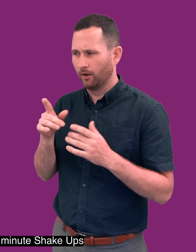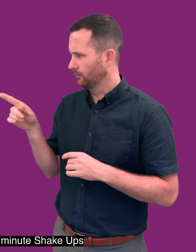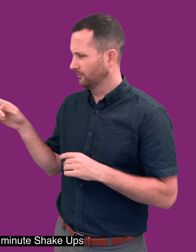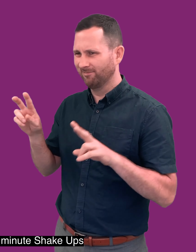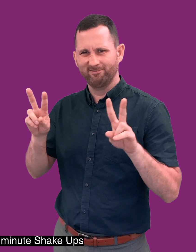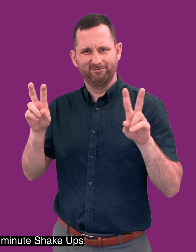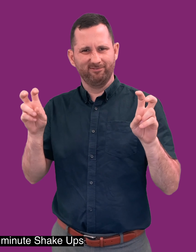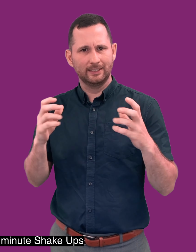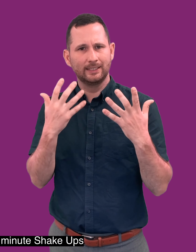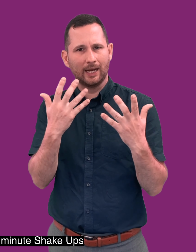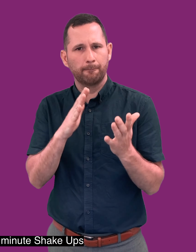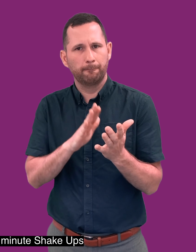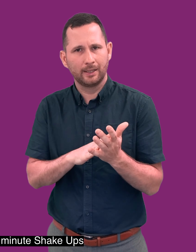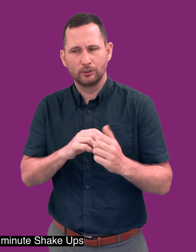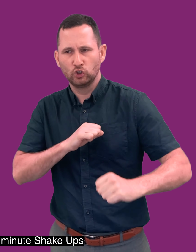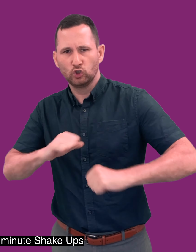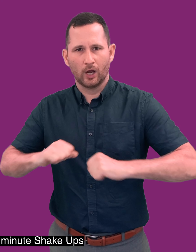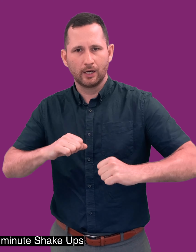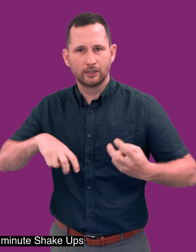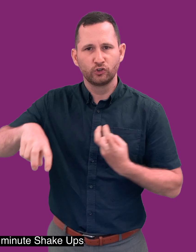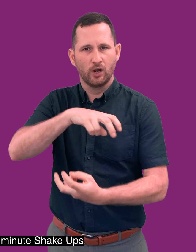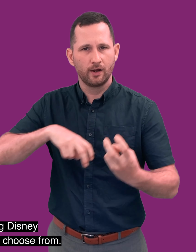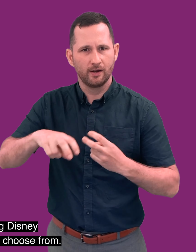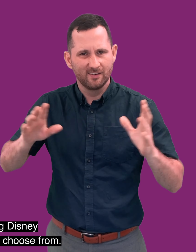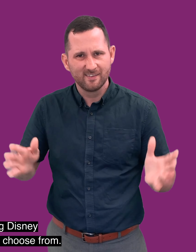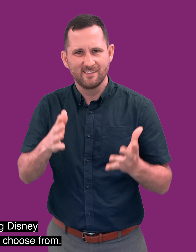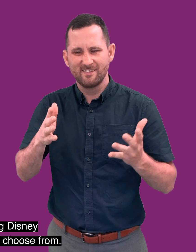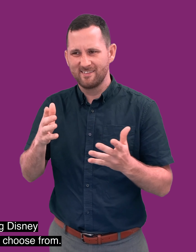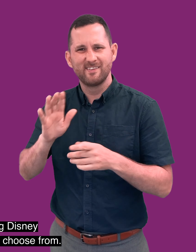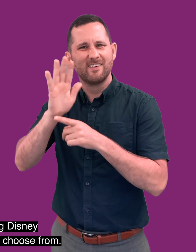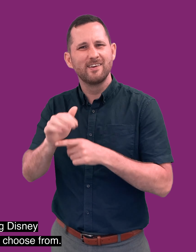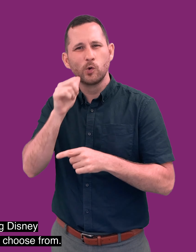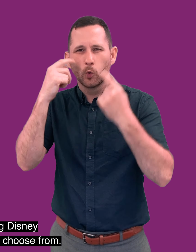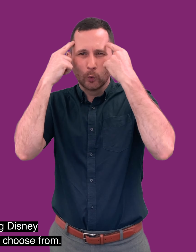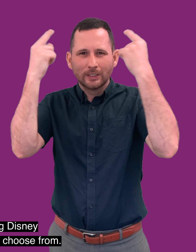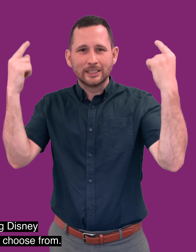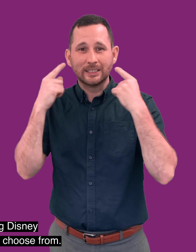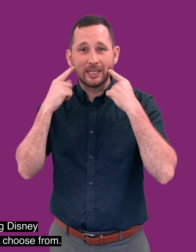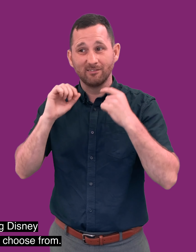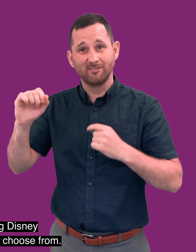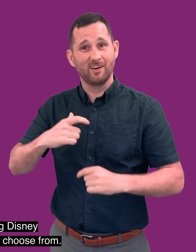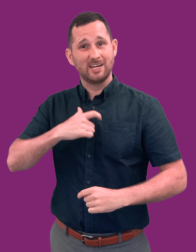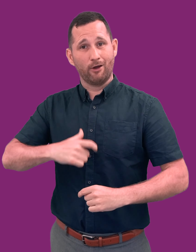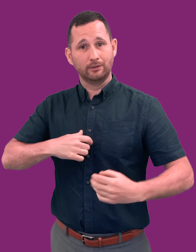range of 10-minute shake-ups involving Disney characters to choose from.